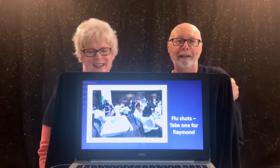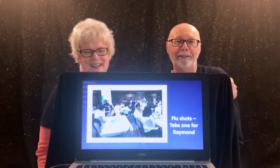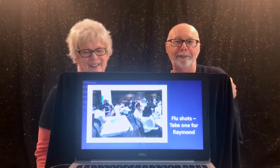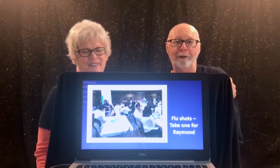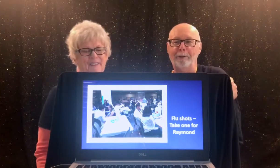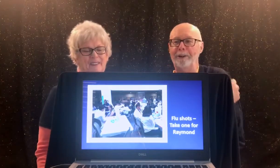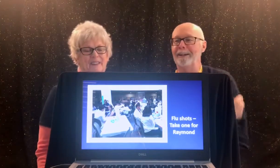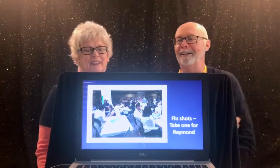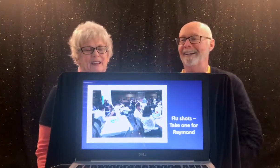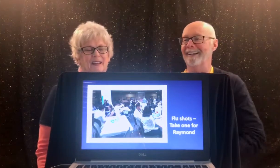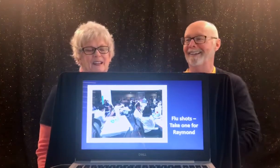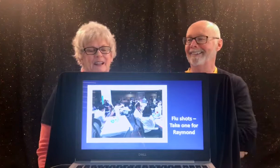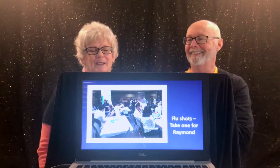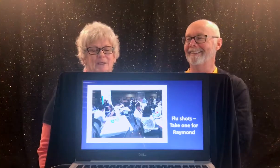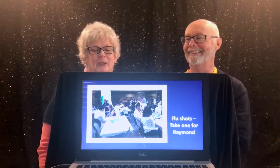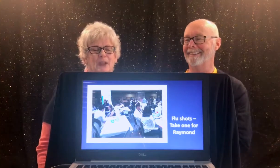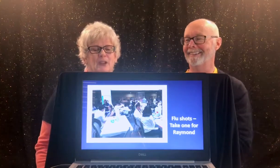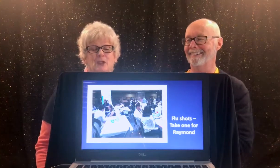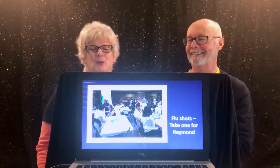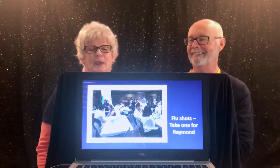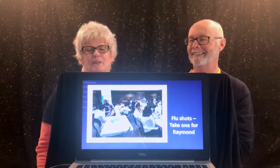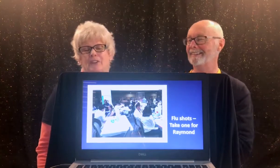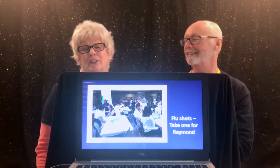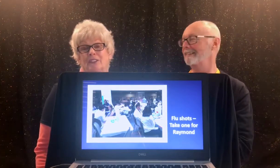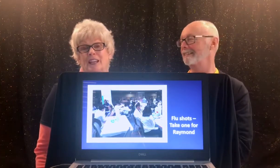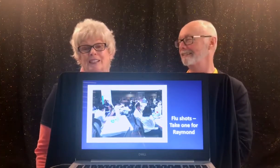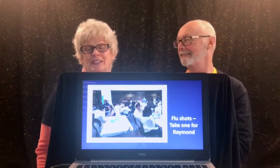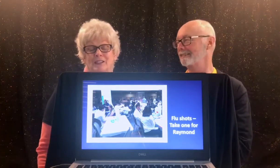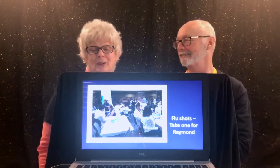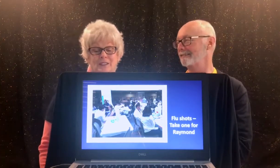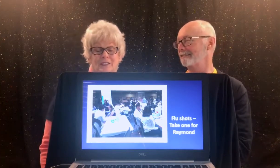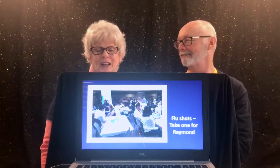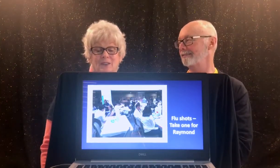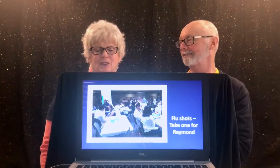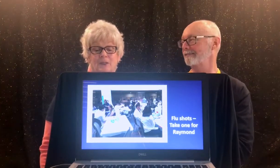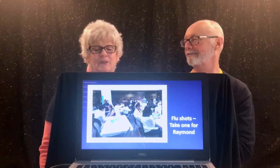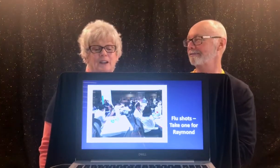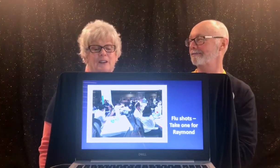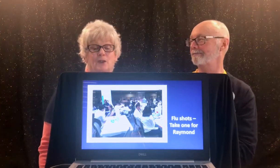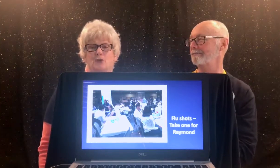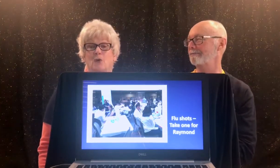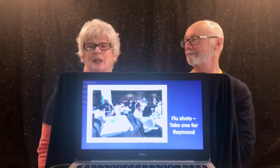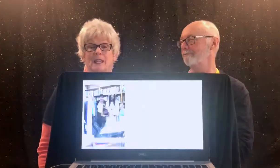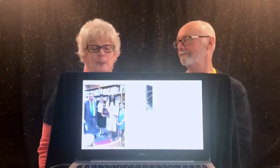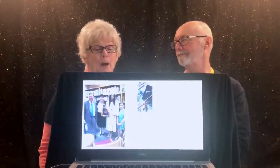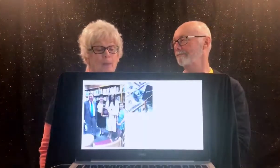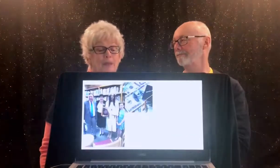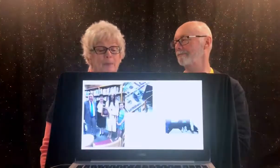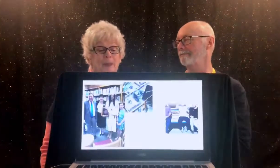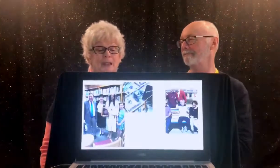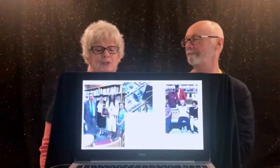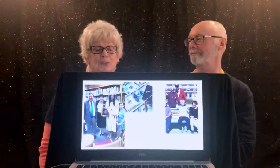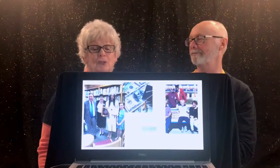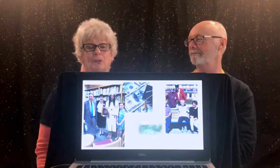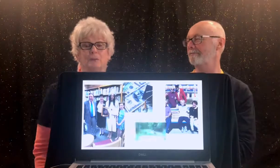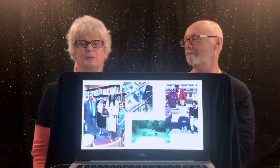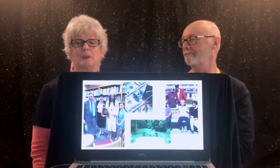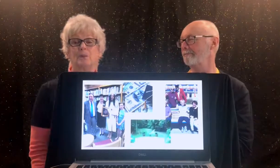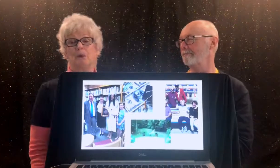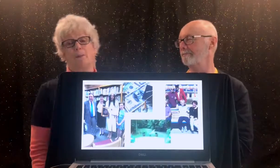in the shoulder. You may feel led to start a scholarship fund or donate a public bench or put